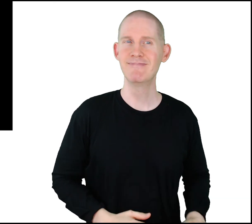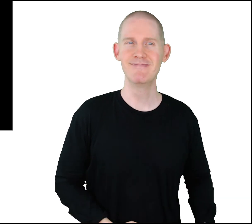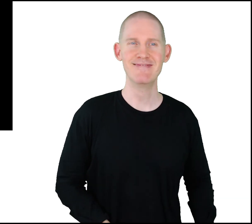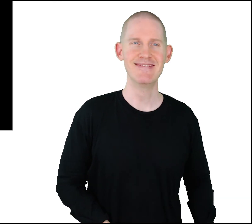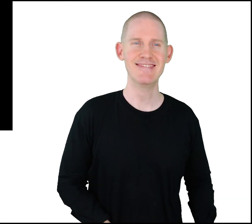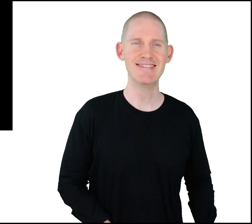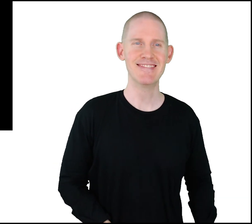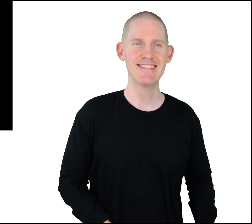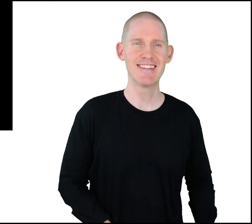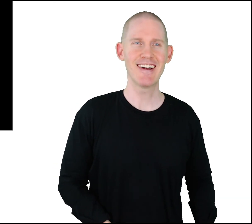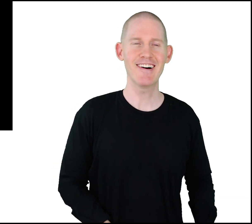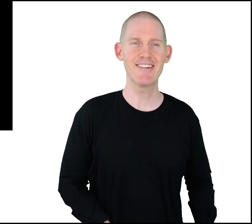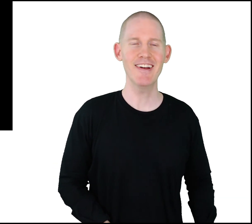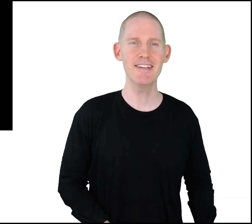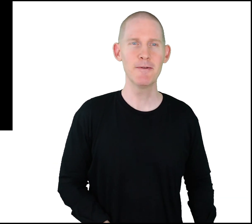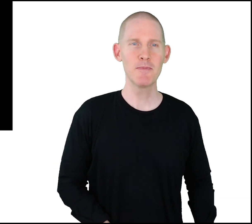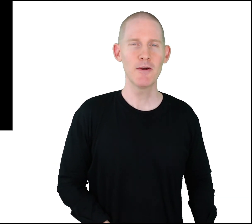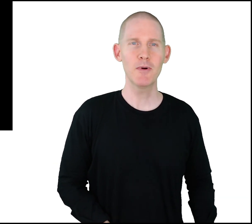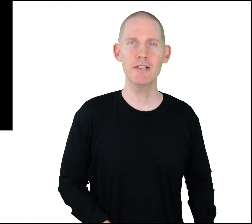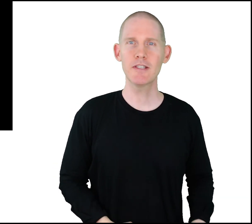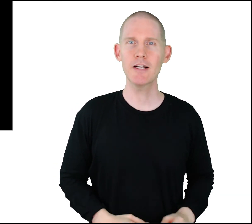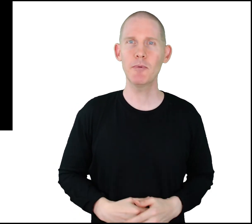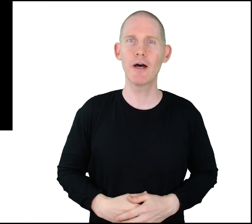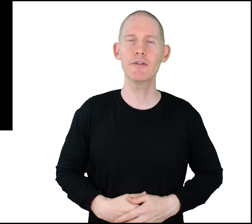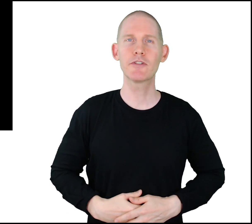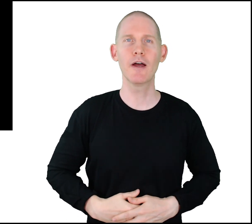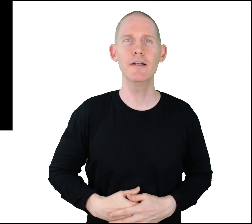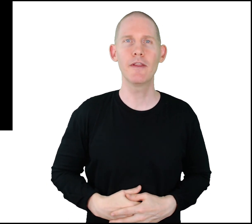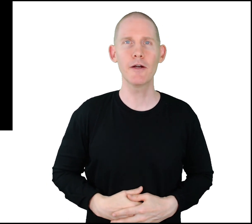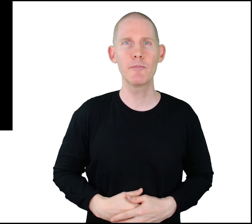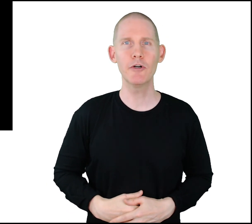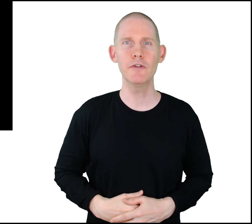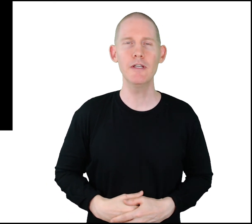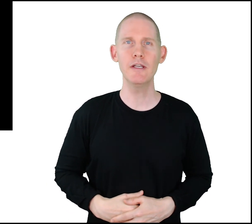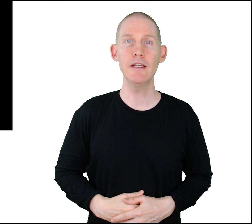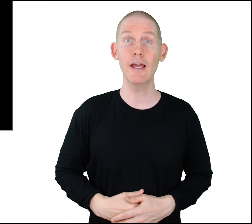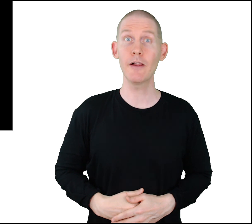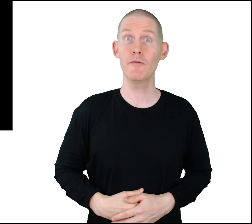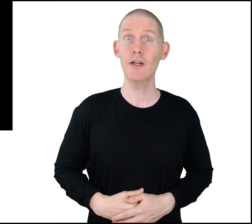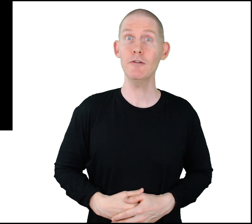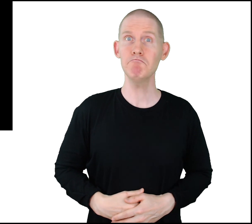All right. We just talked about how to sign their building need elevator.